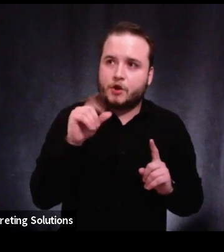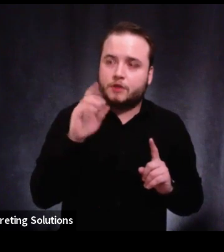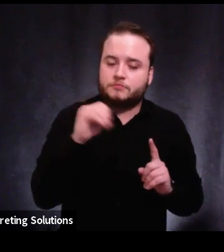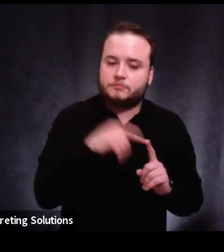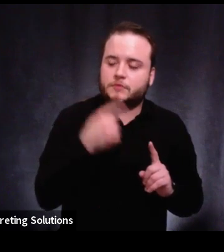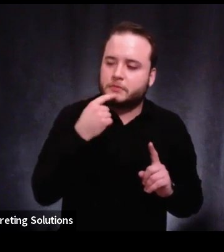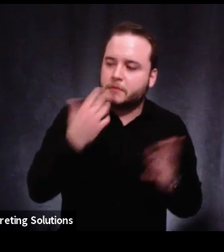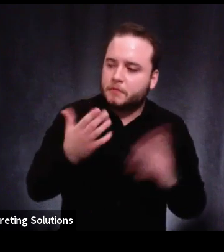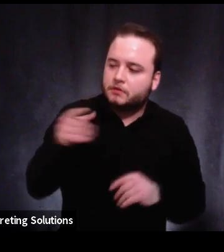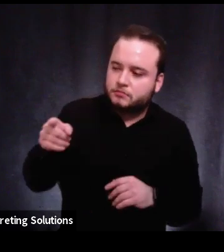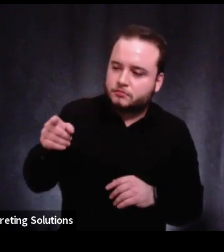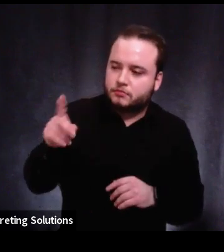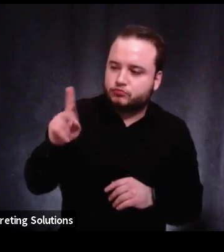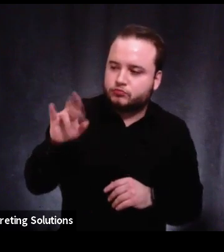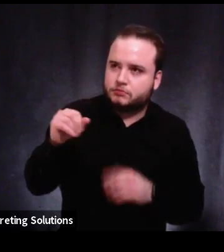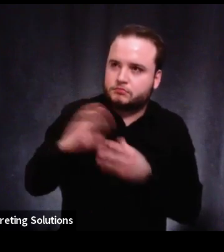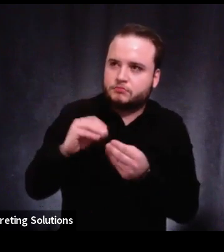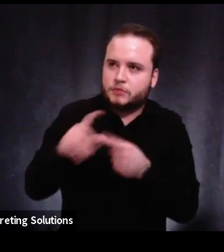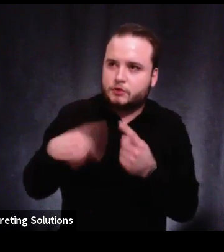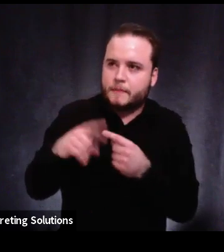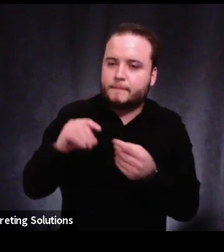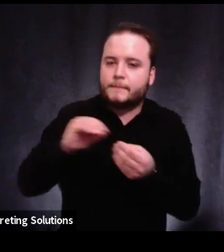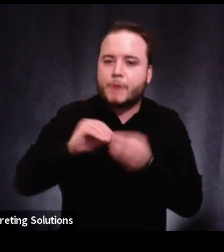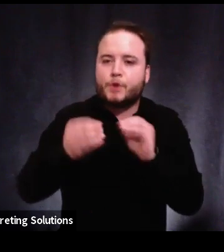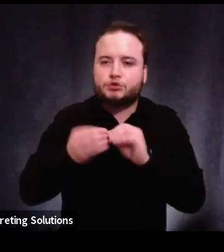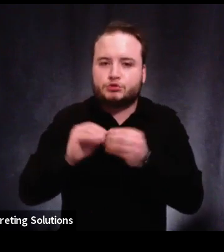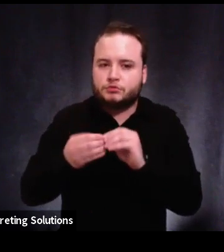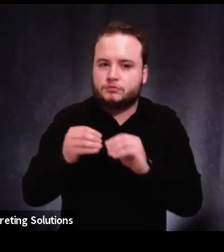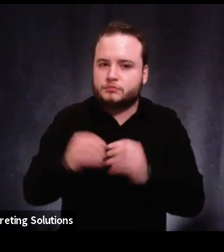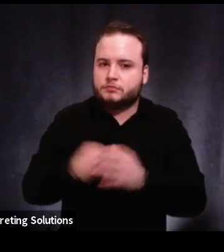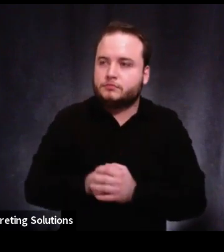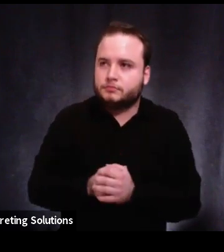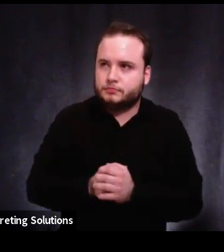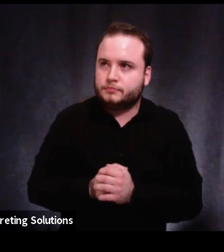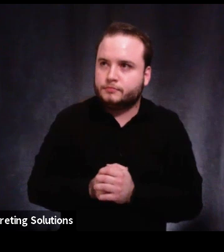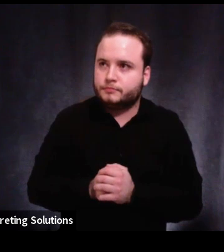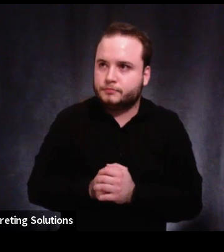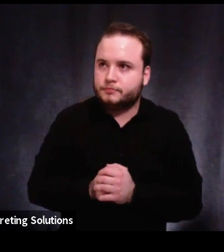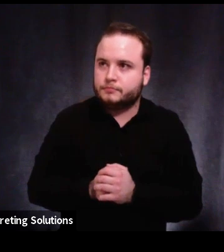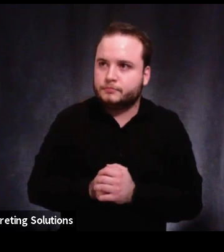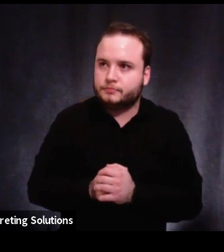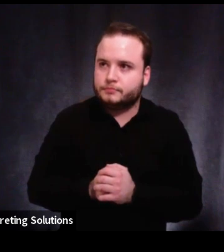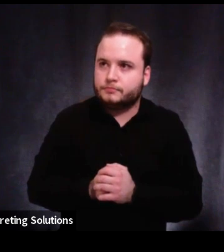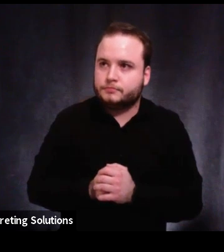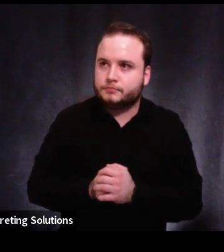36 of our deaths were in individuals in a congregate care setting.